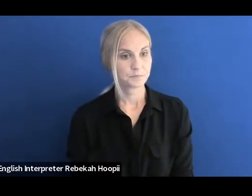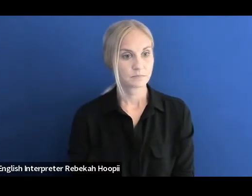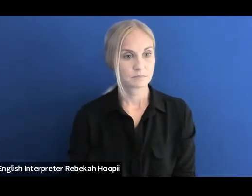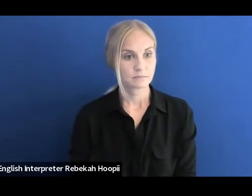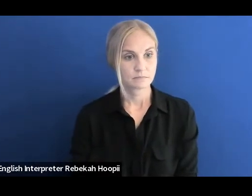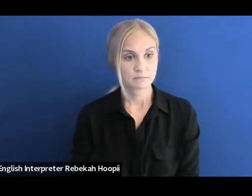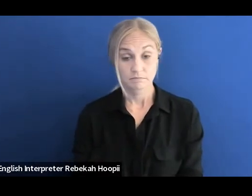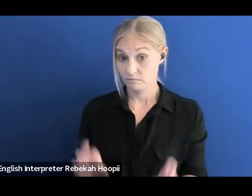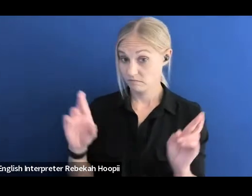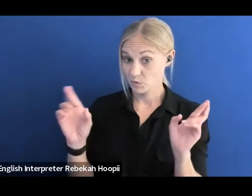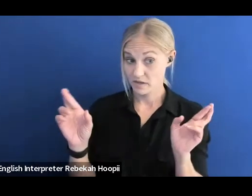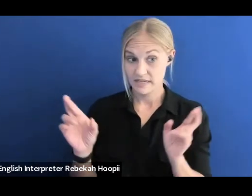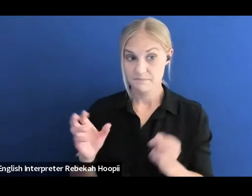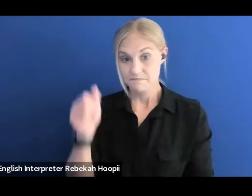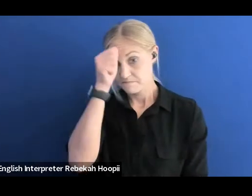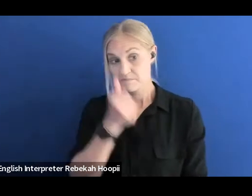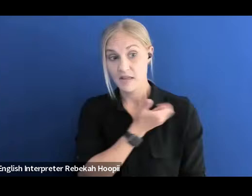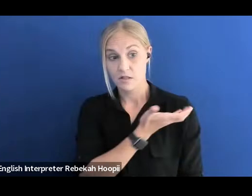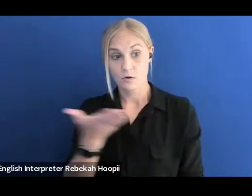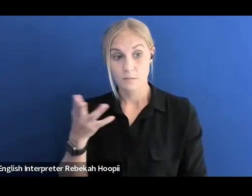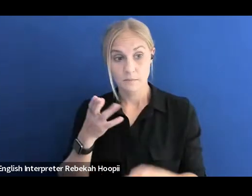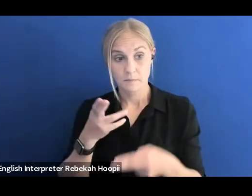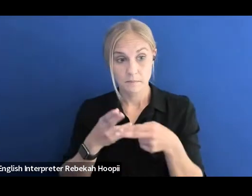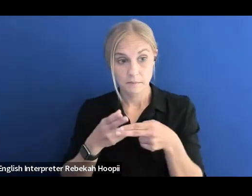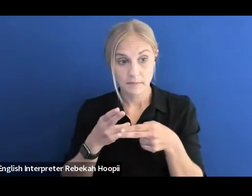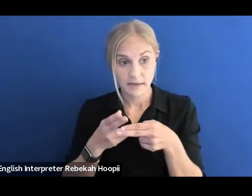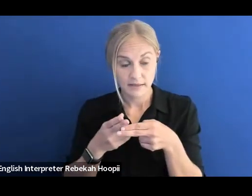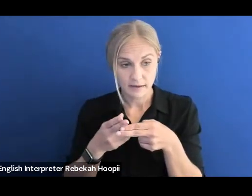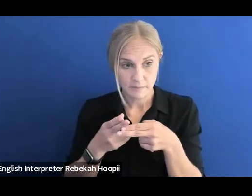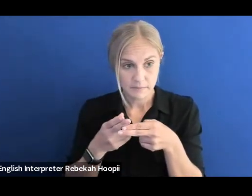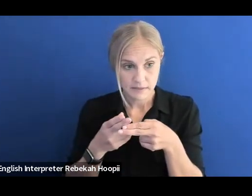Okay, I'll go. Aloha, my name is Apalamparadea,